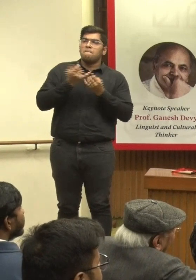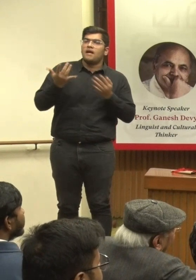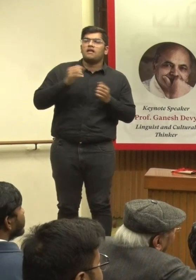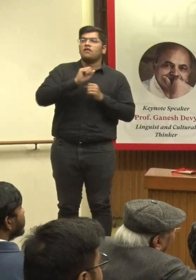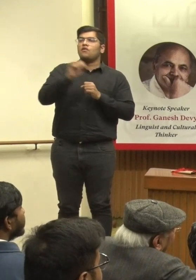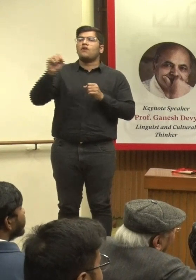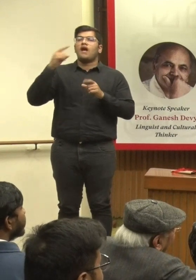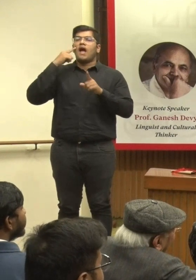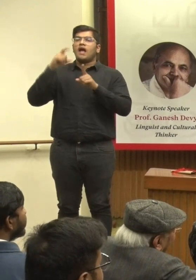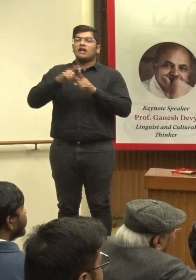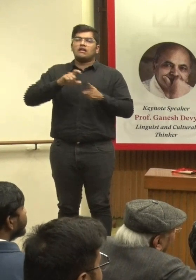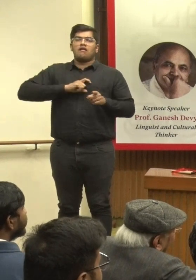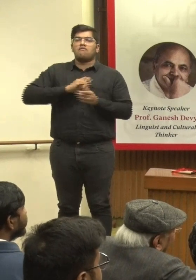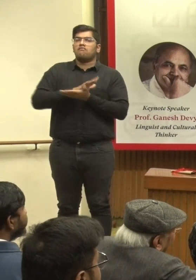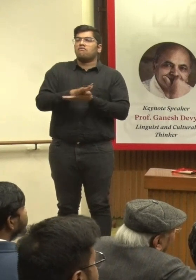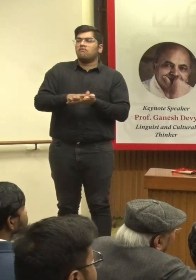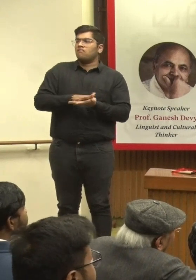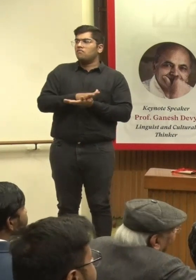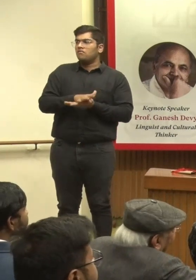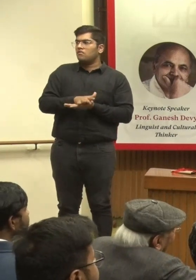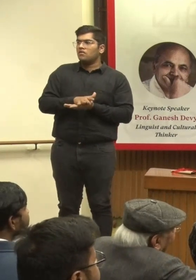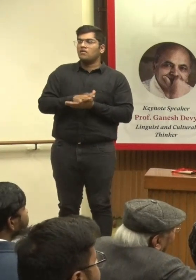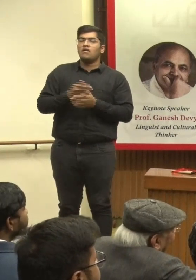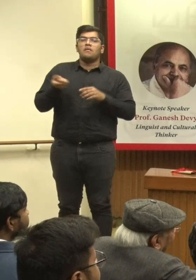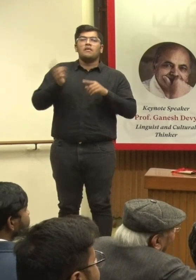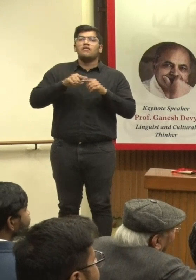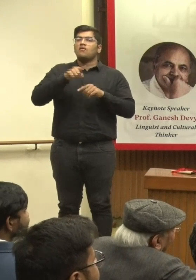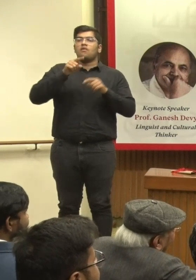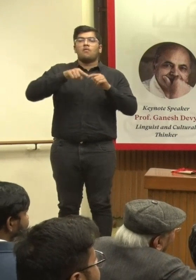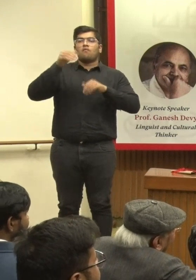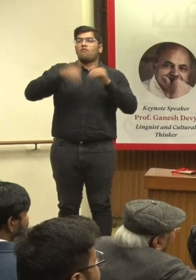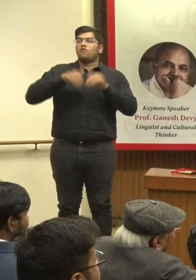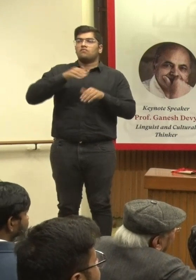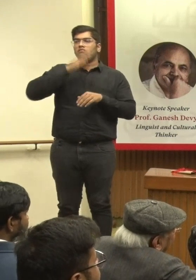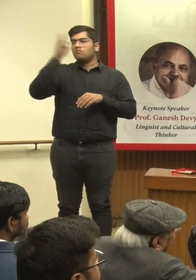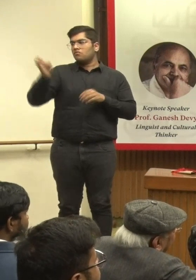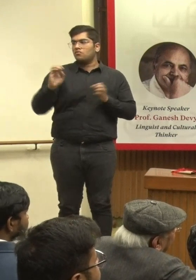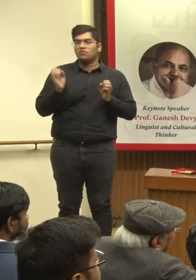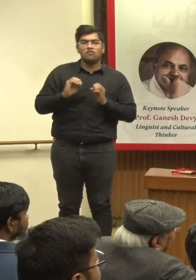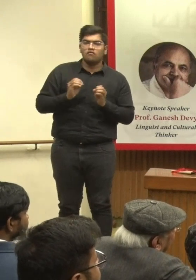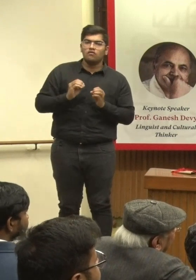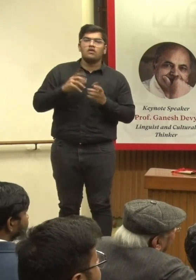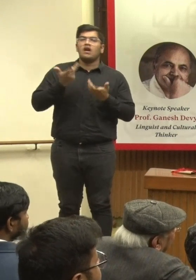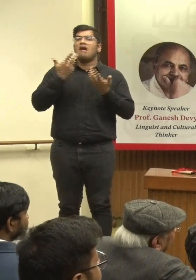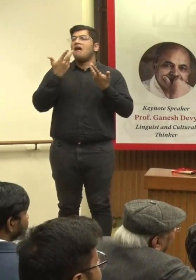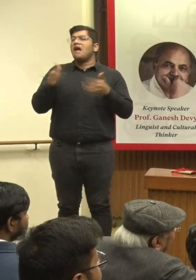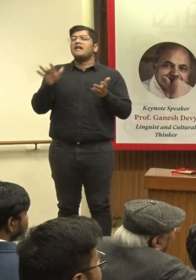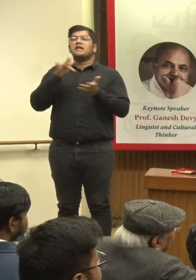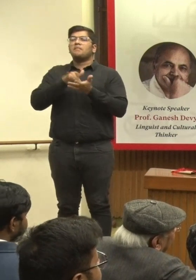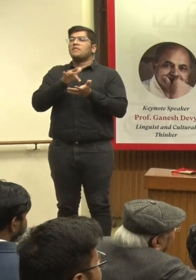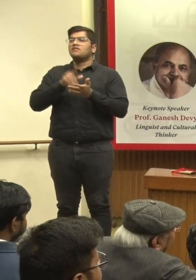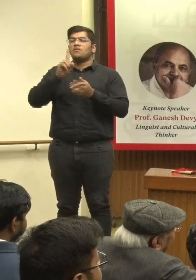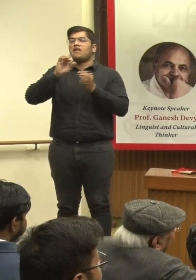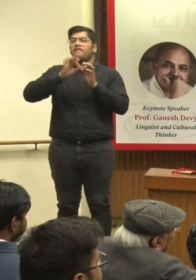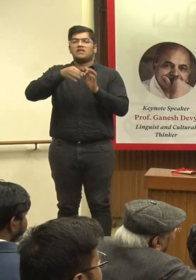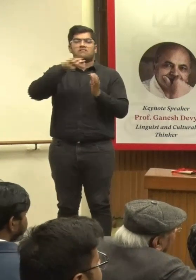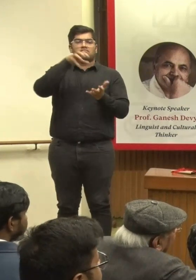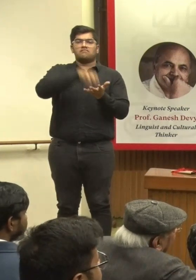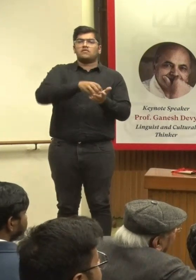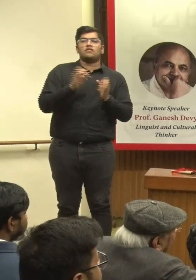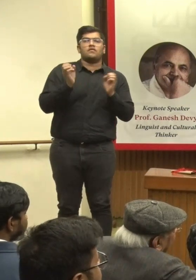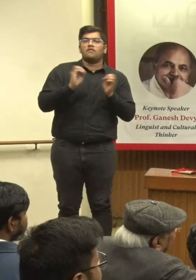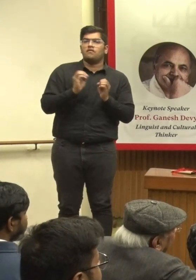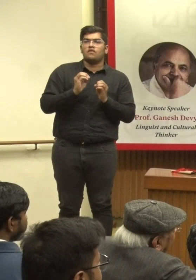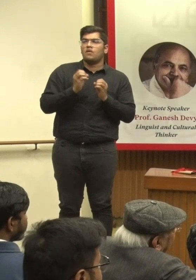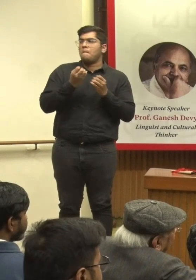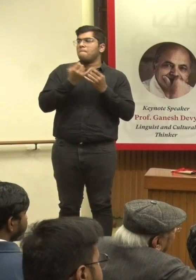identity cards, and therefore they do not vote. They are never in any place, any single spot in India form